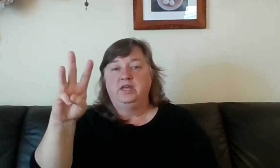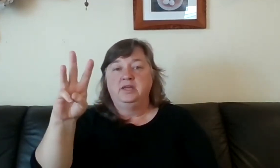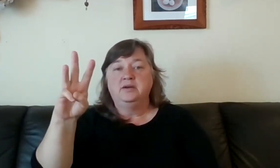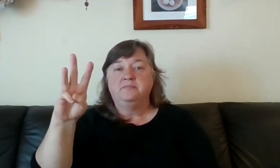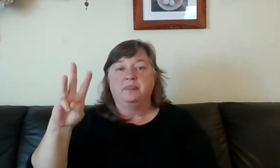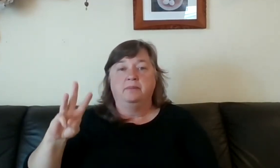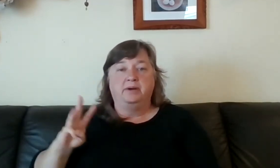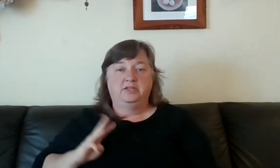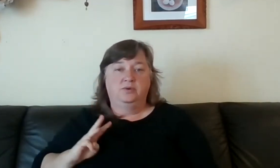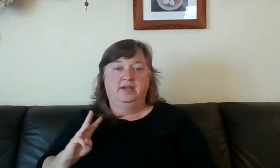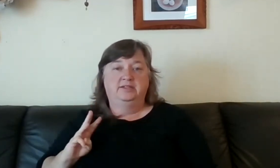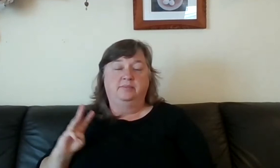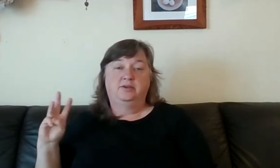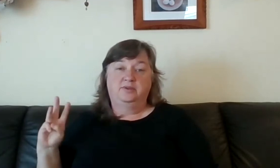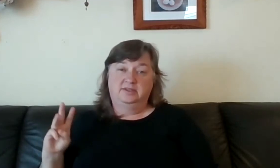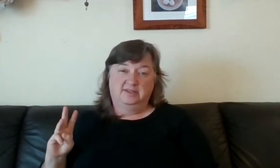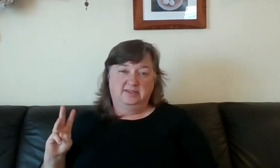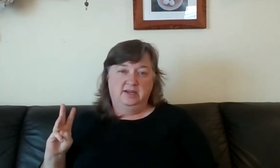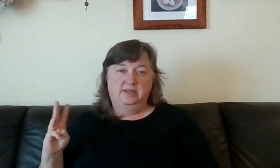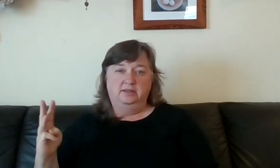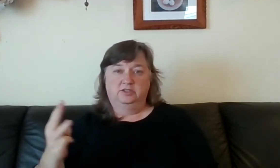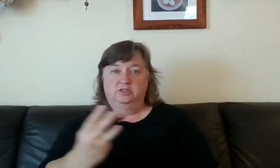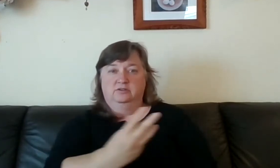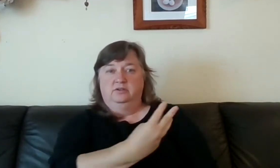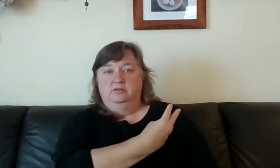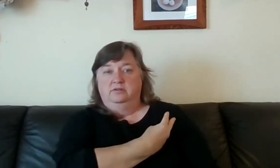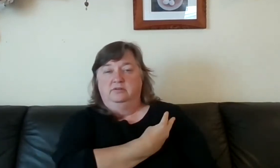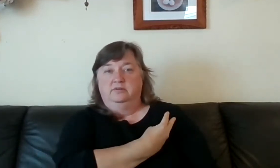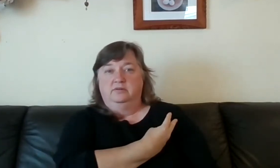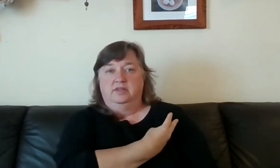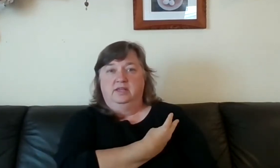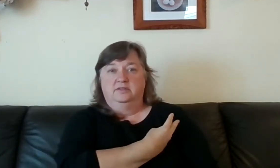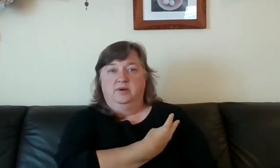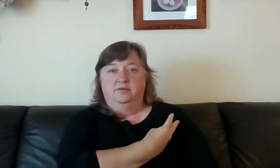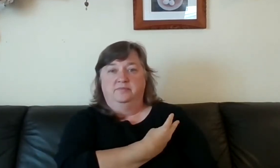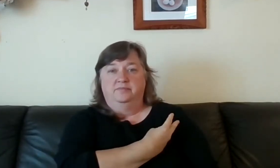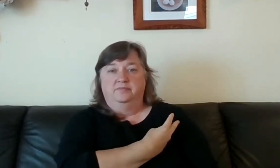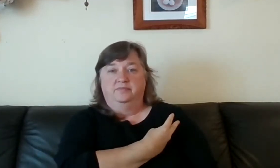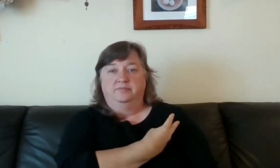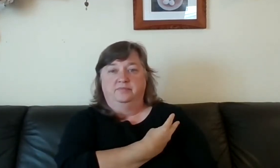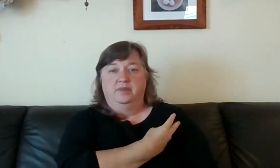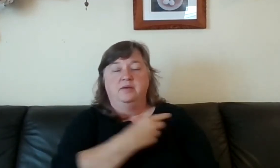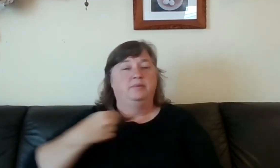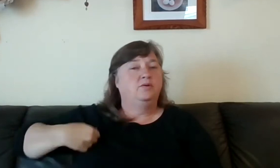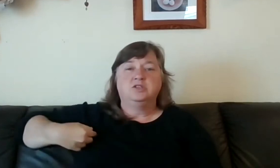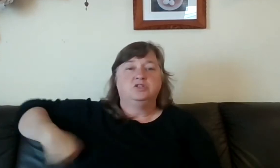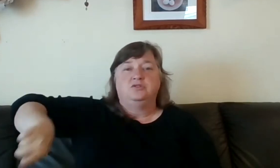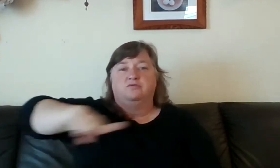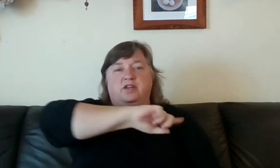we by doing a W. This is a signed English thing as well. But you can just use your finger,